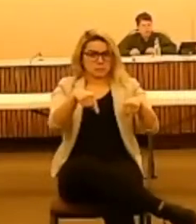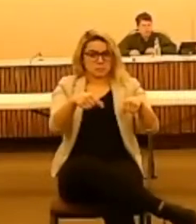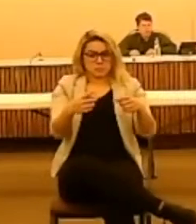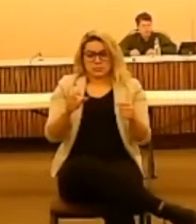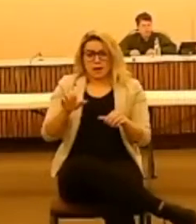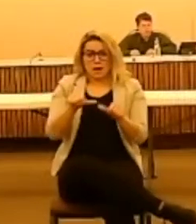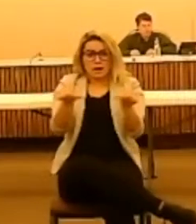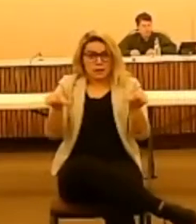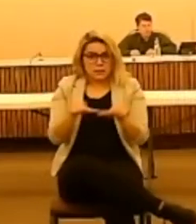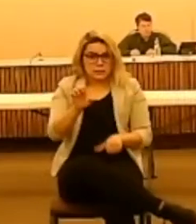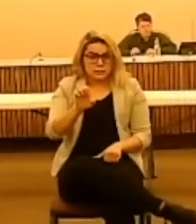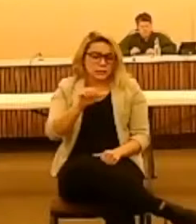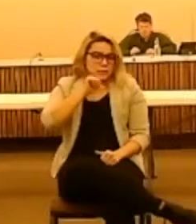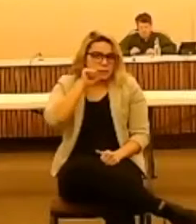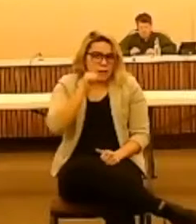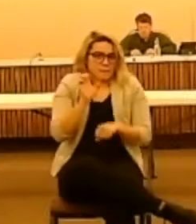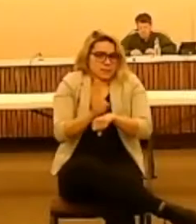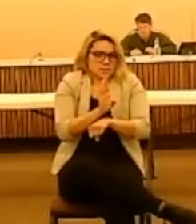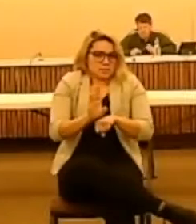So.